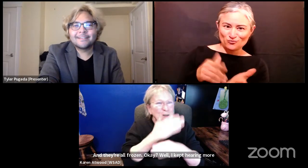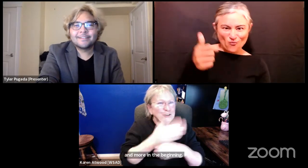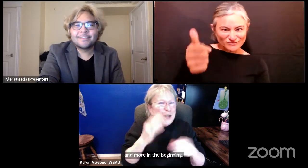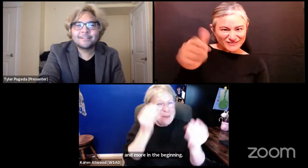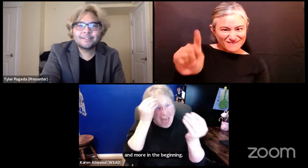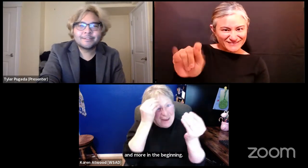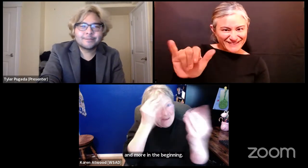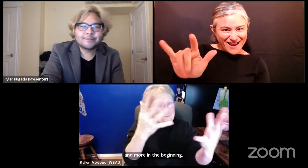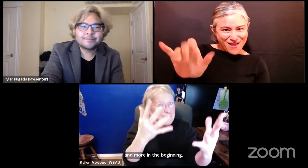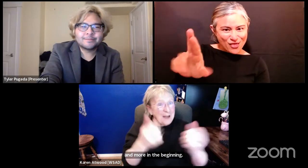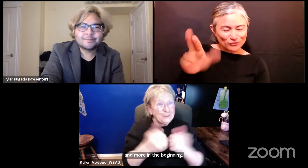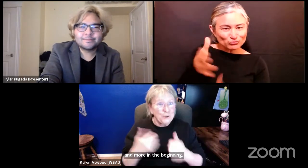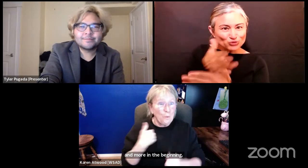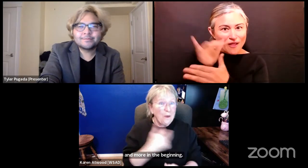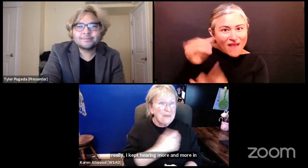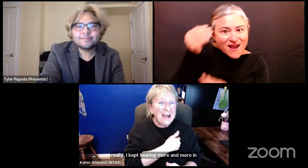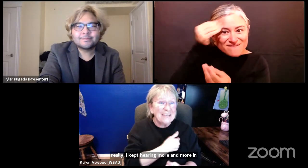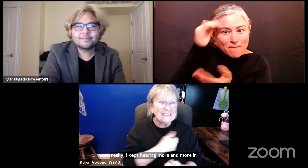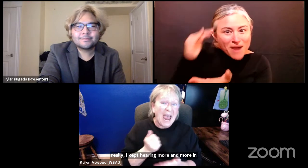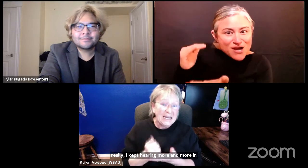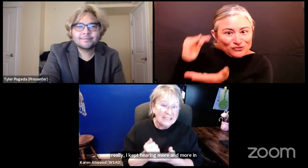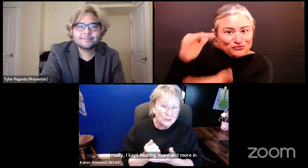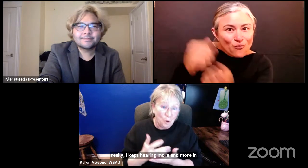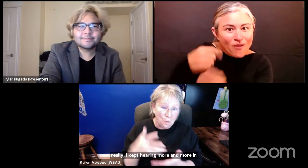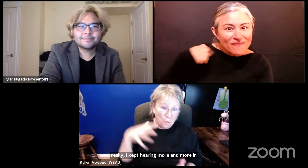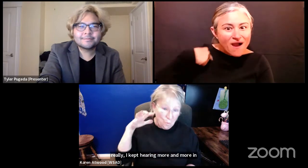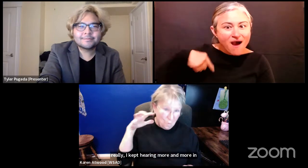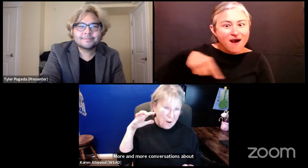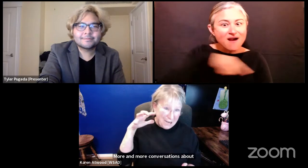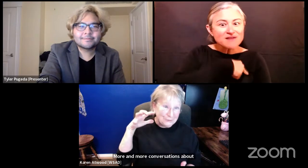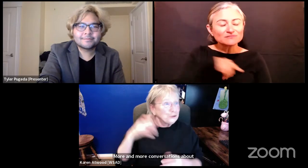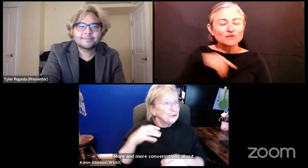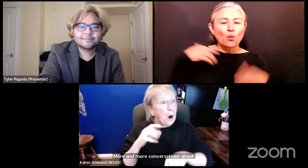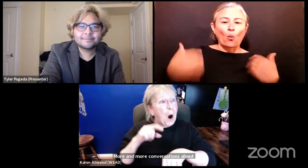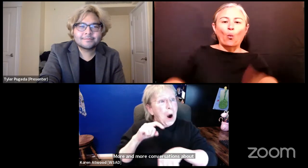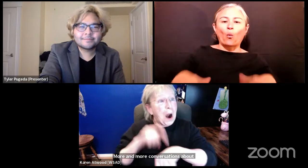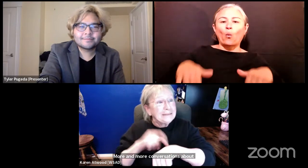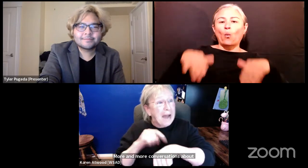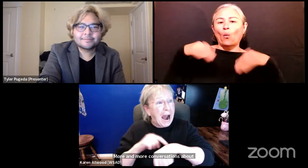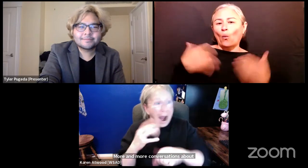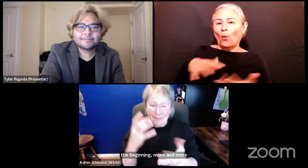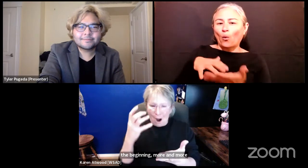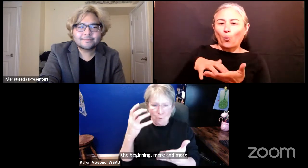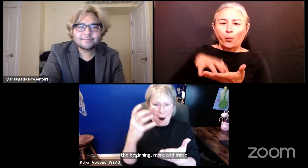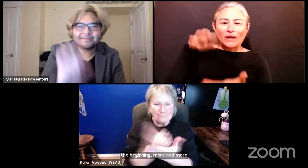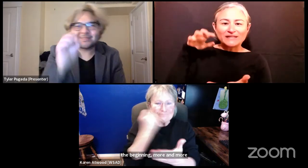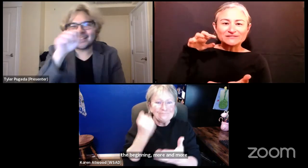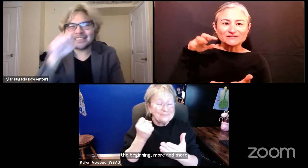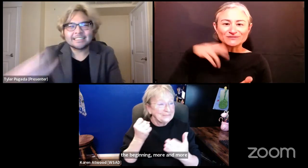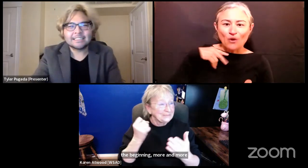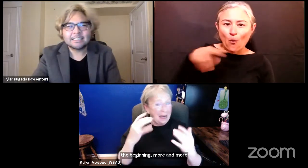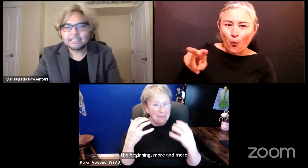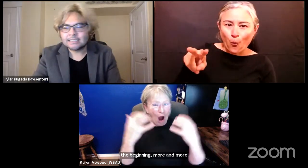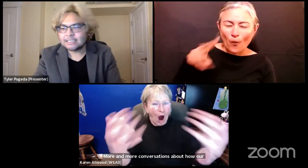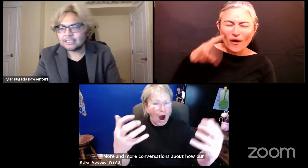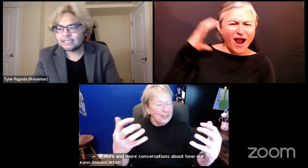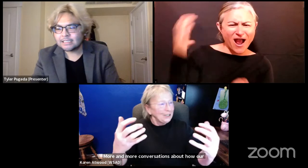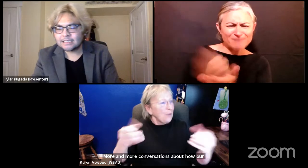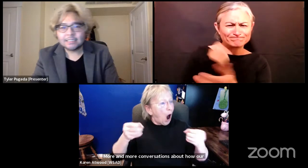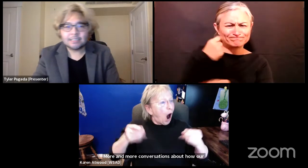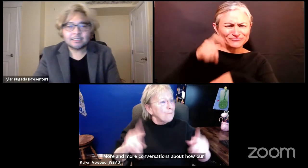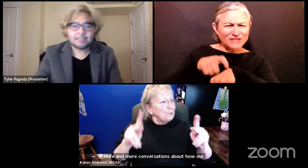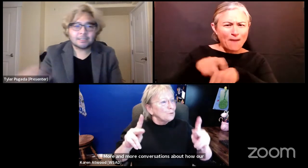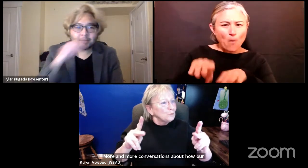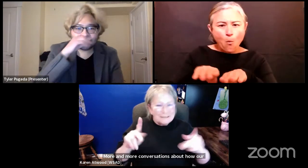deaf doctor, right on. Thank you so much for sharing the information with us. It's a wealth of information, and